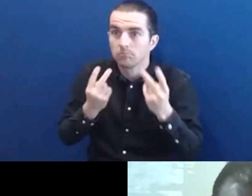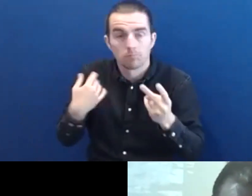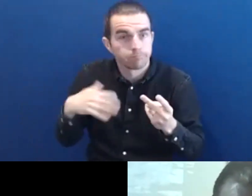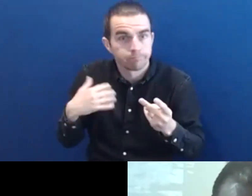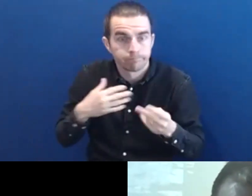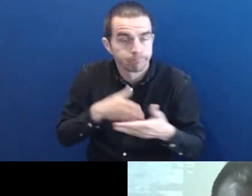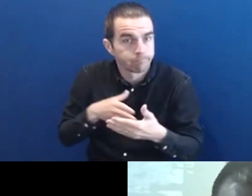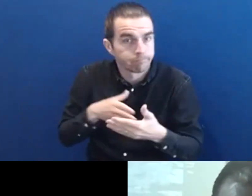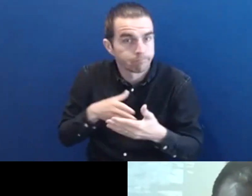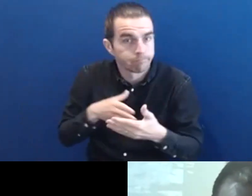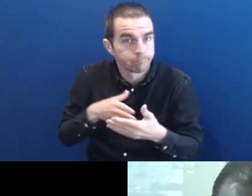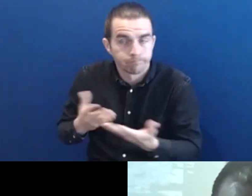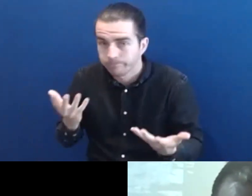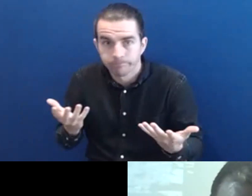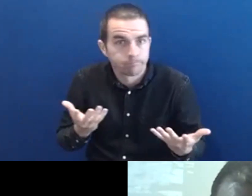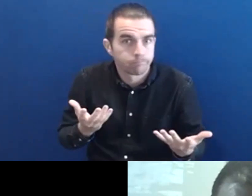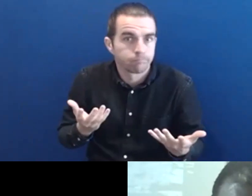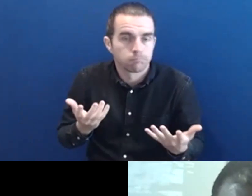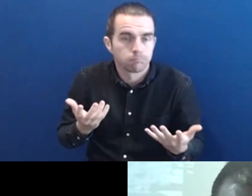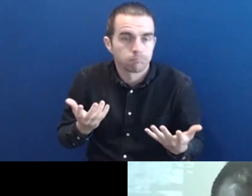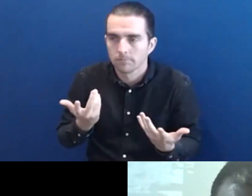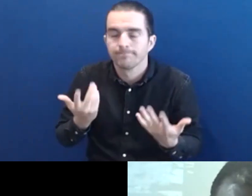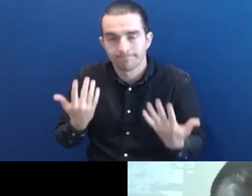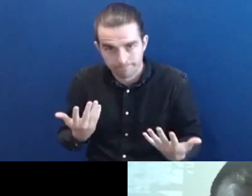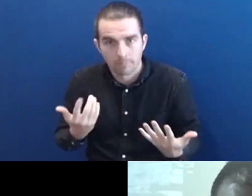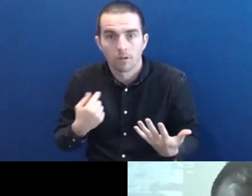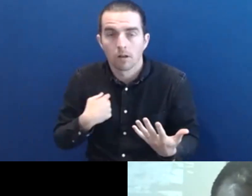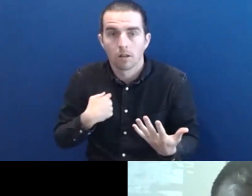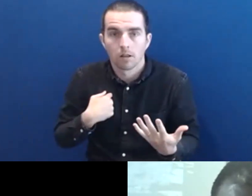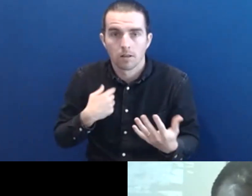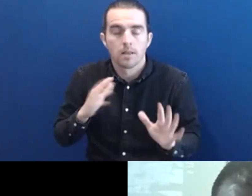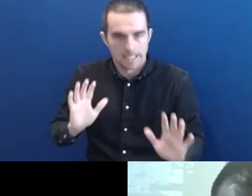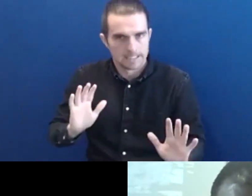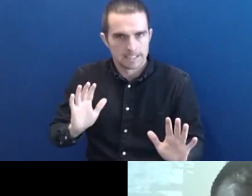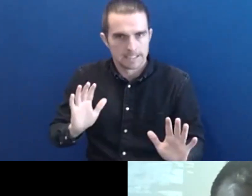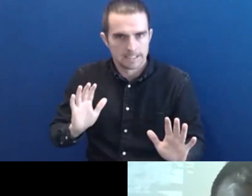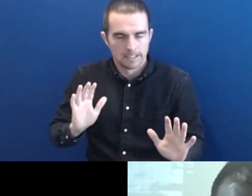influence our networking. Now,